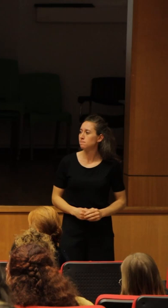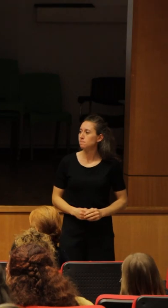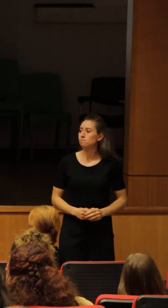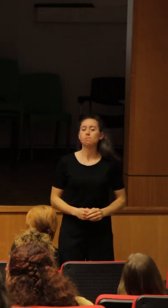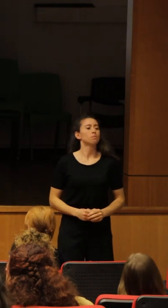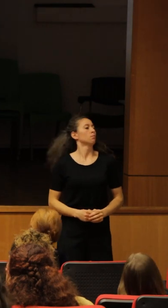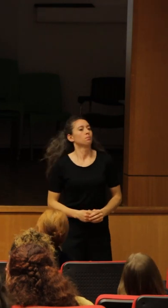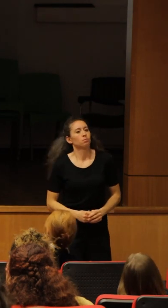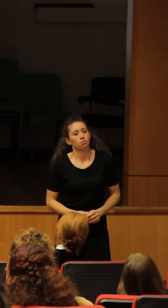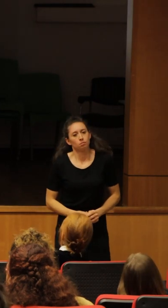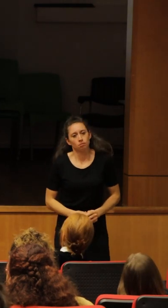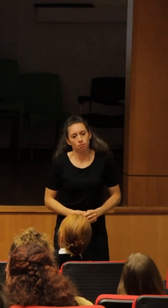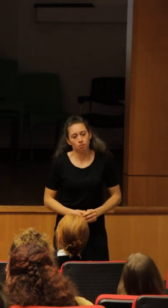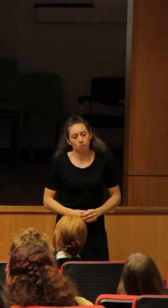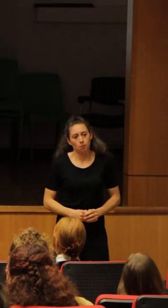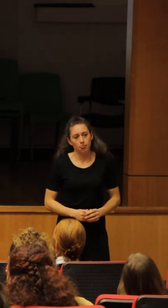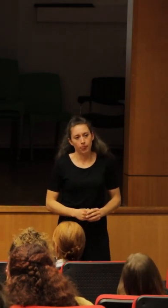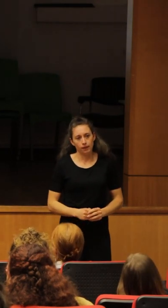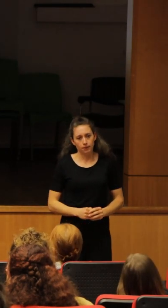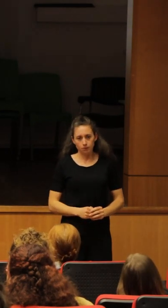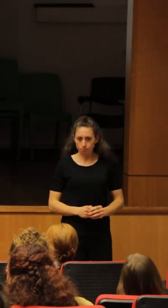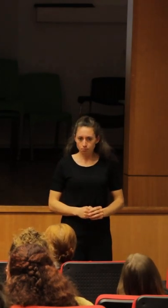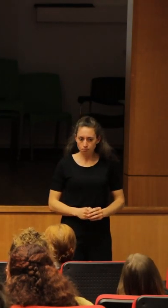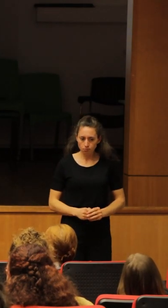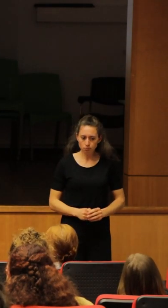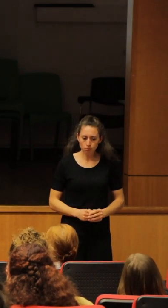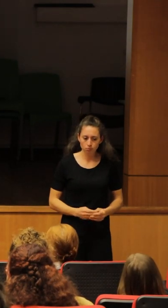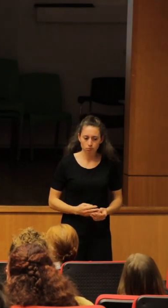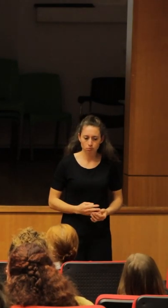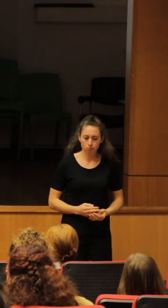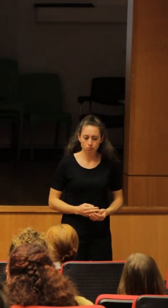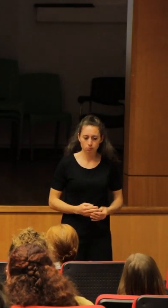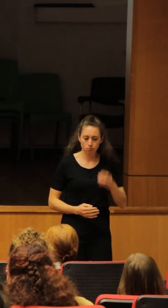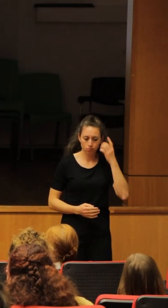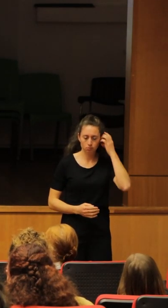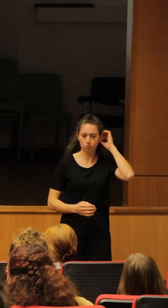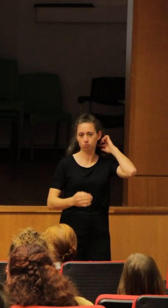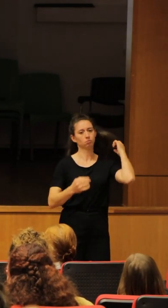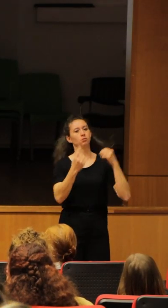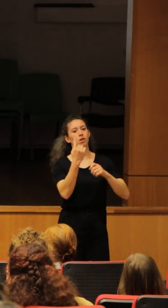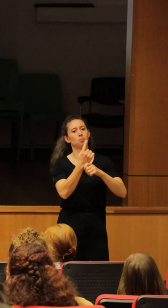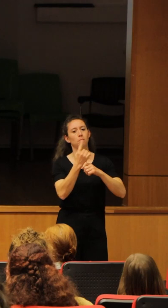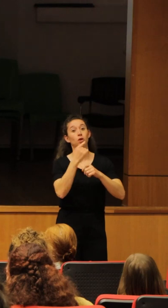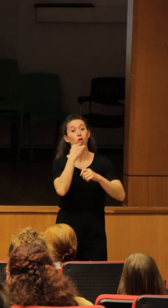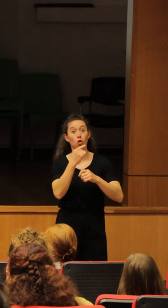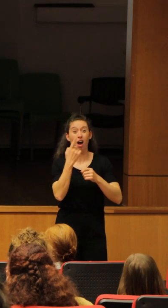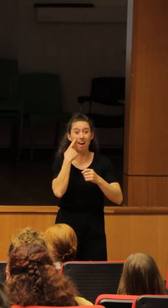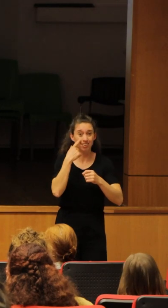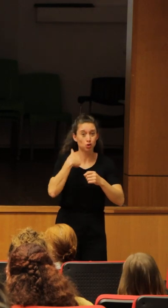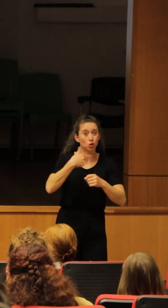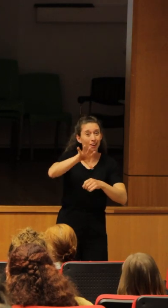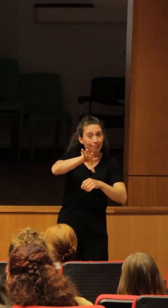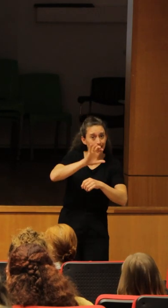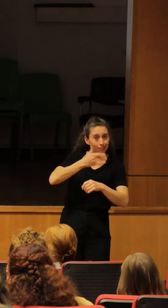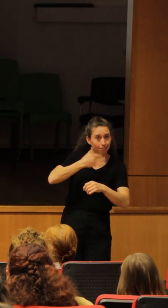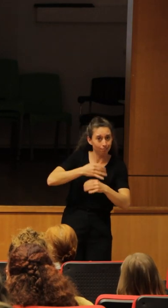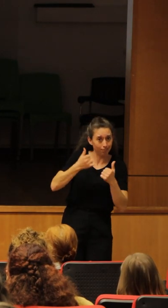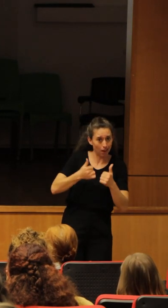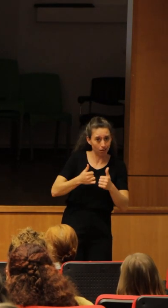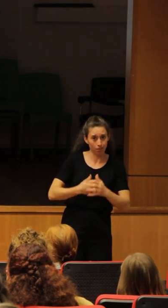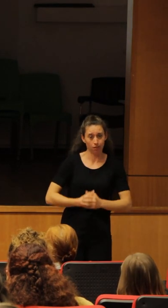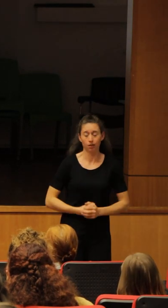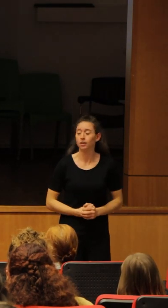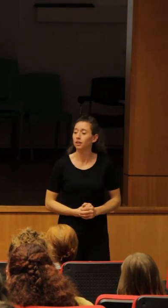So I'll tell you how I understood your question and you'll tell me if I understood it. Primero right. Te digo cómo entendí tu pregunta, a ver si es así. Yeah.